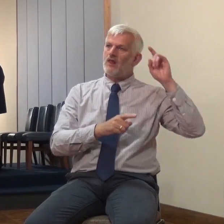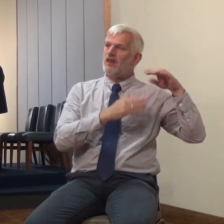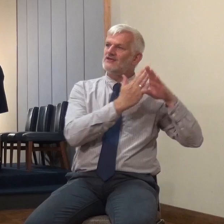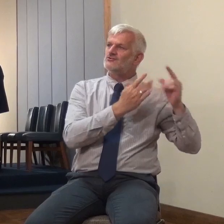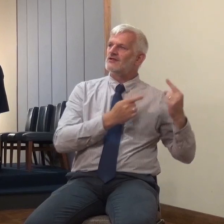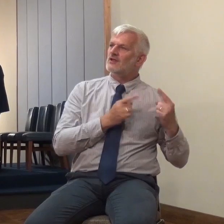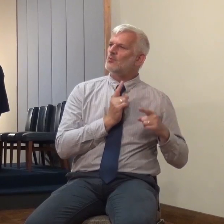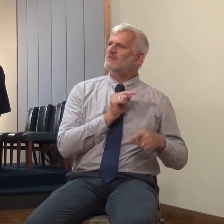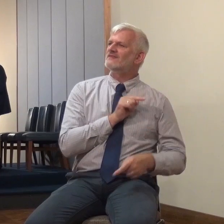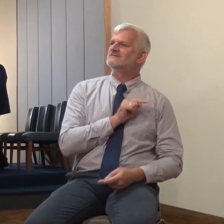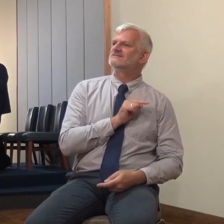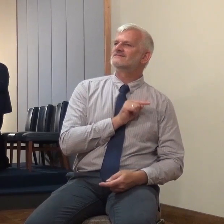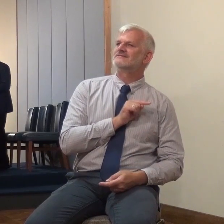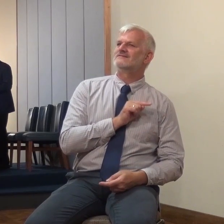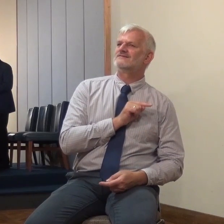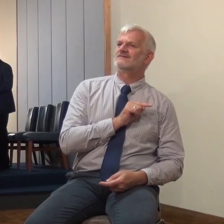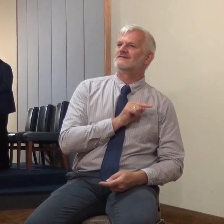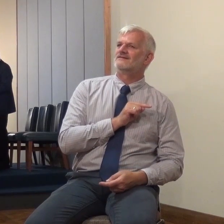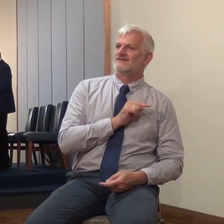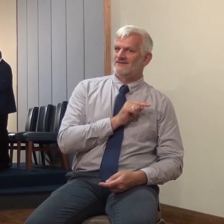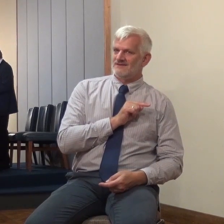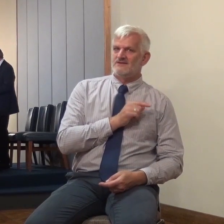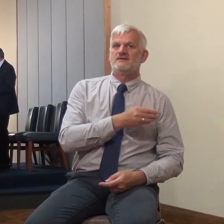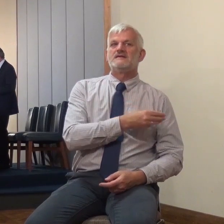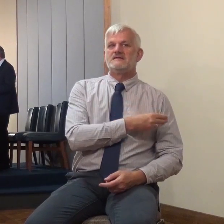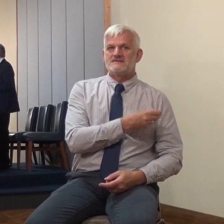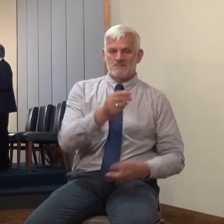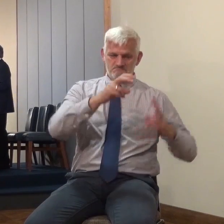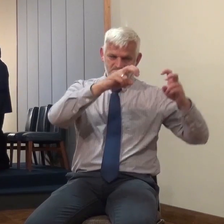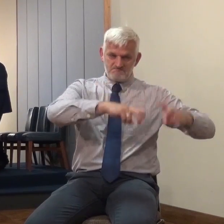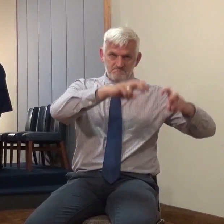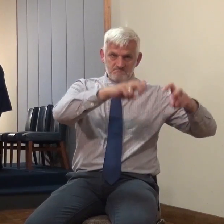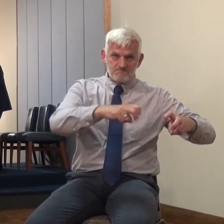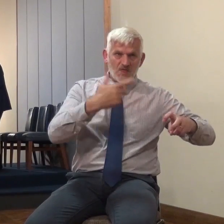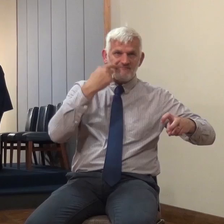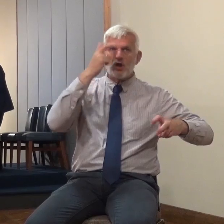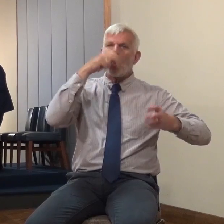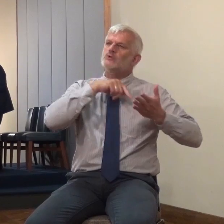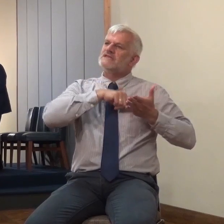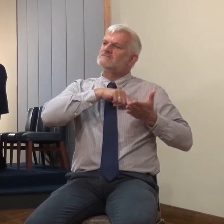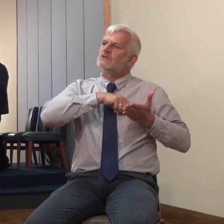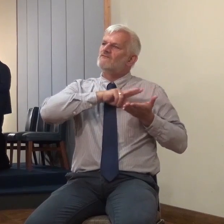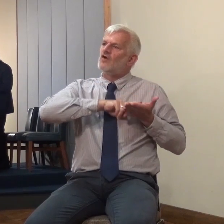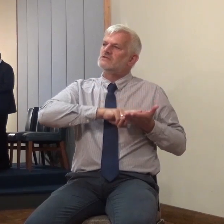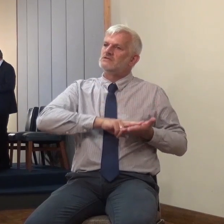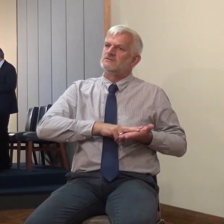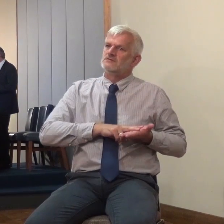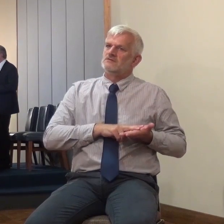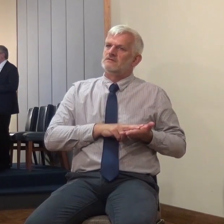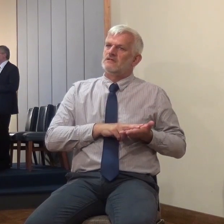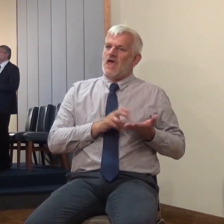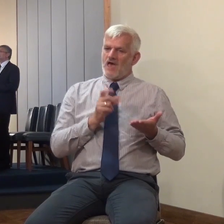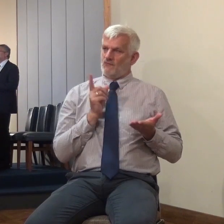person. By way of further exegesis, we're want to turn to the Old Testament and look at some of the